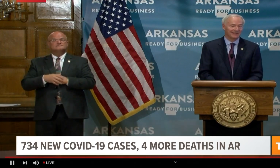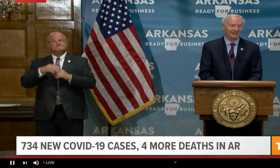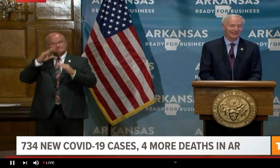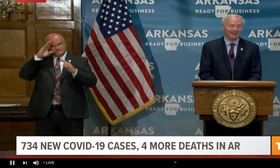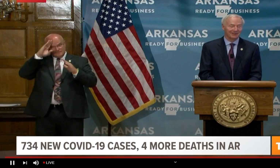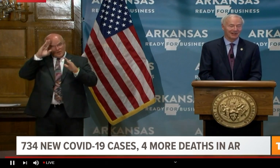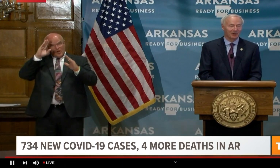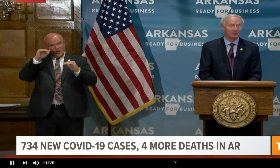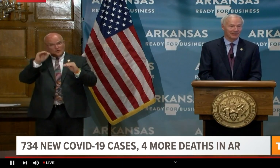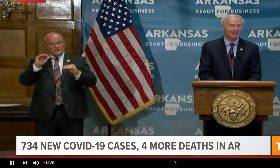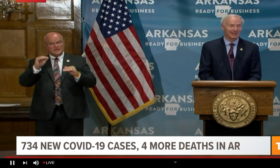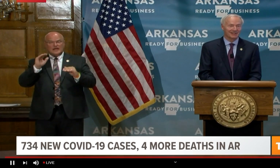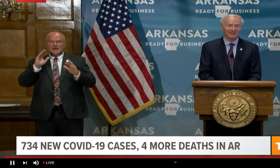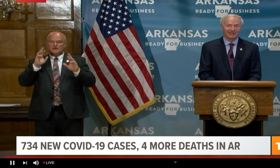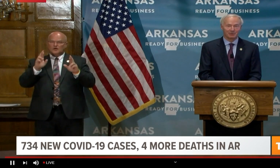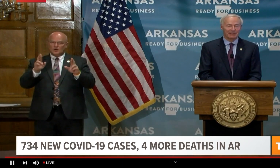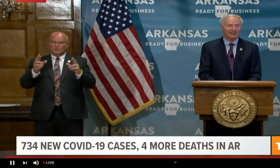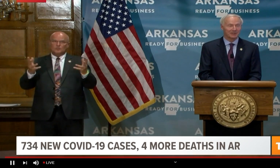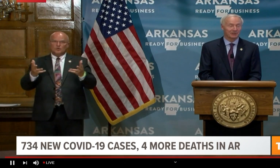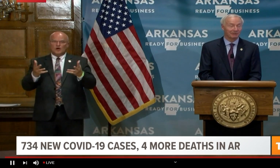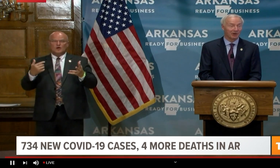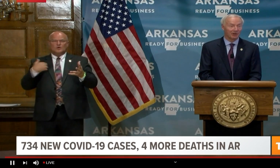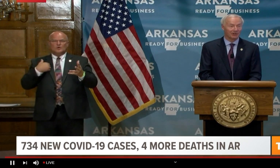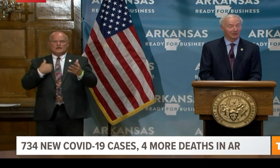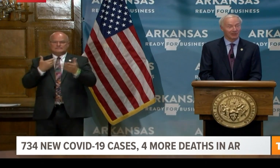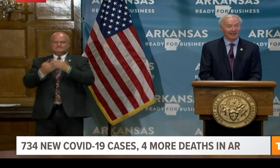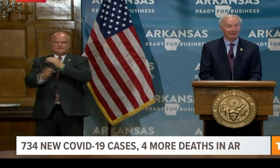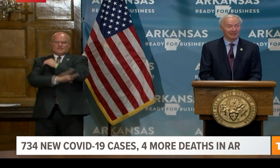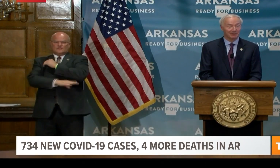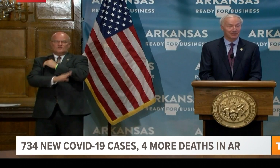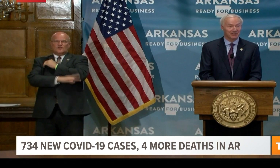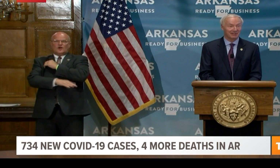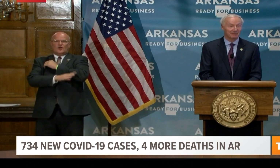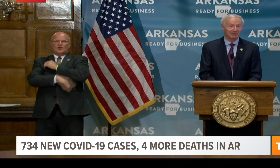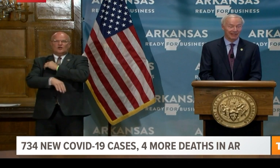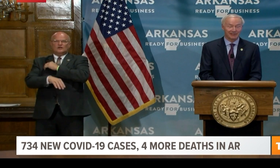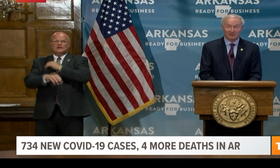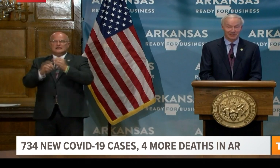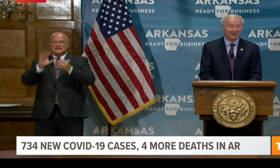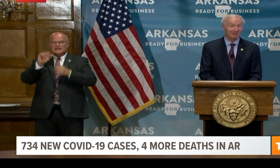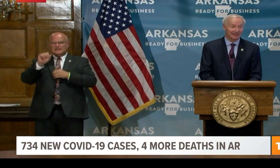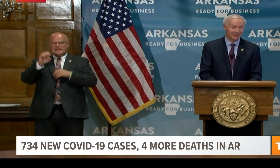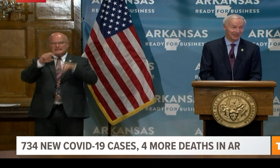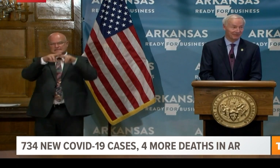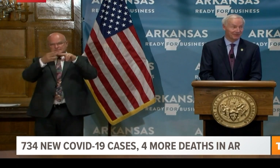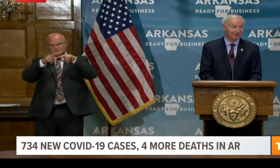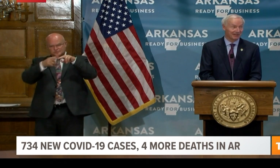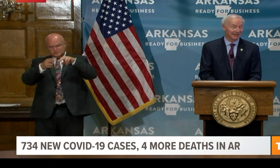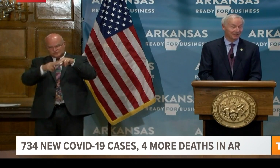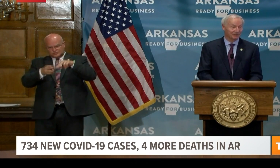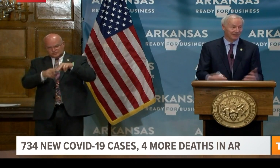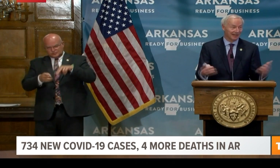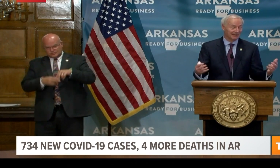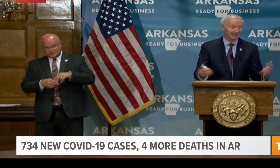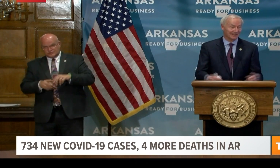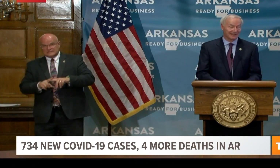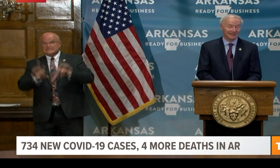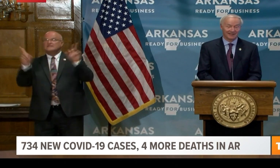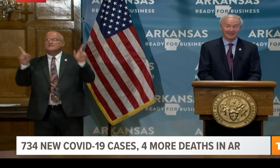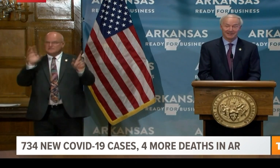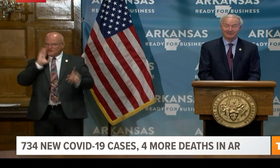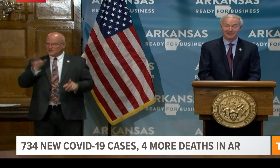hopefully, our hope is that as we get to the fall, you're going to have a decreasing number of cases. That makes a difference. Right now, you've